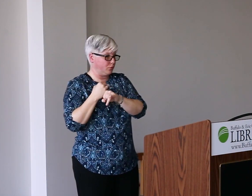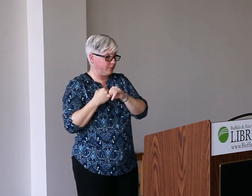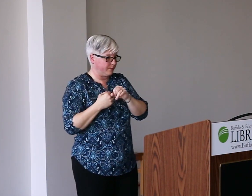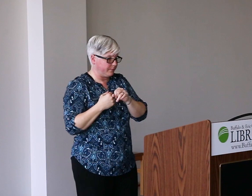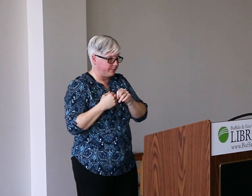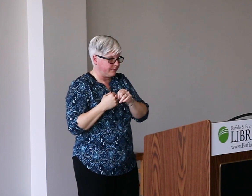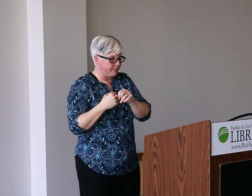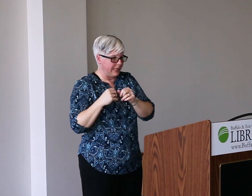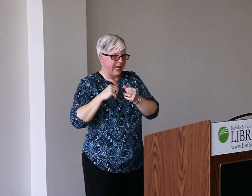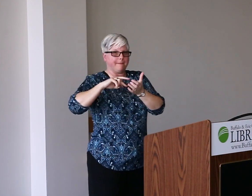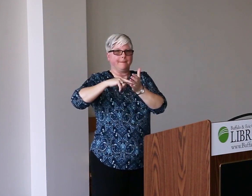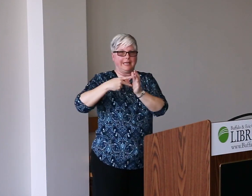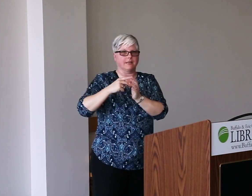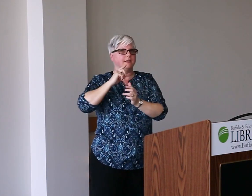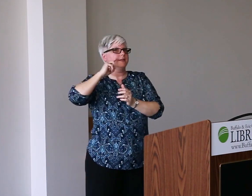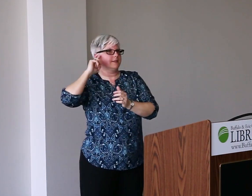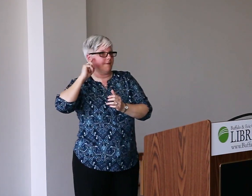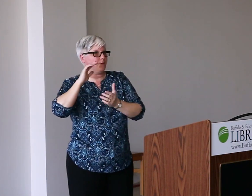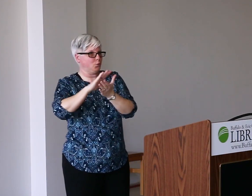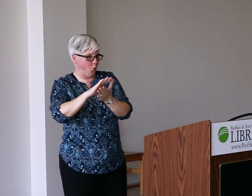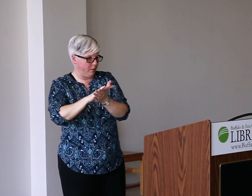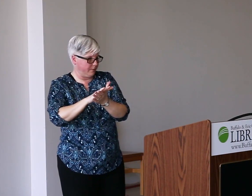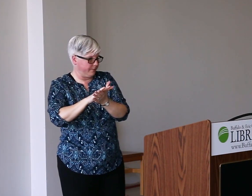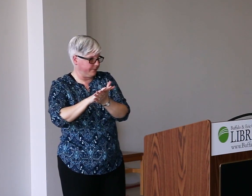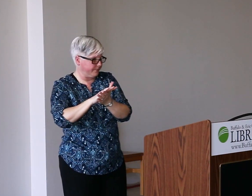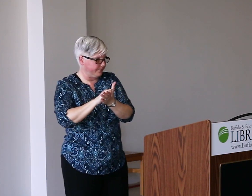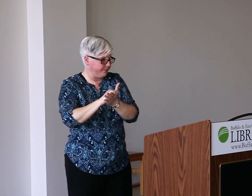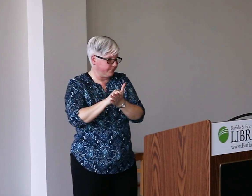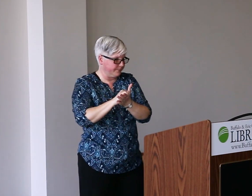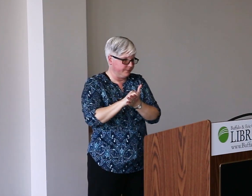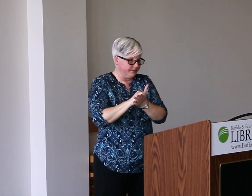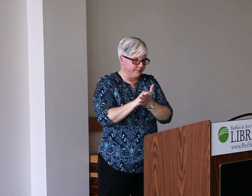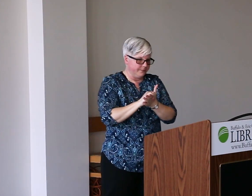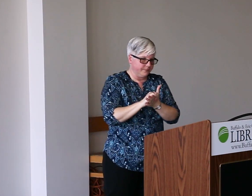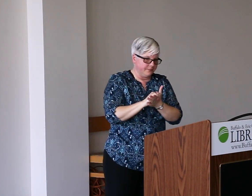is Institute. It means deaf school.